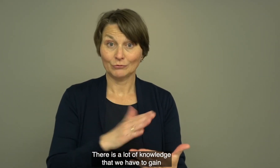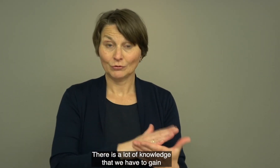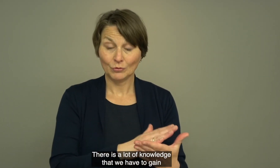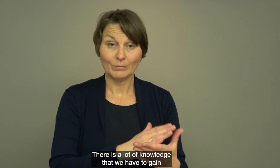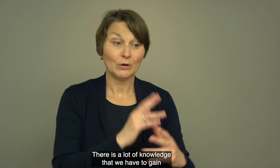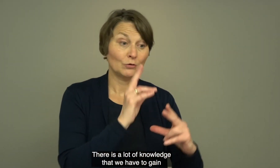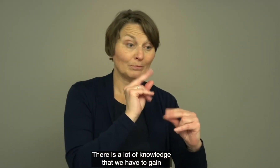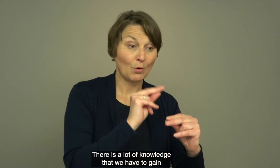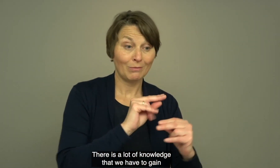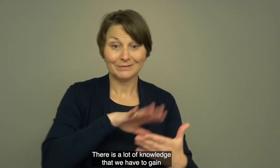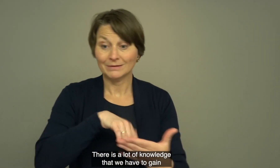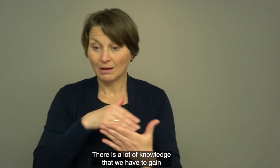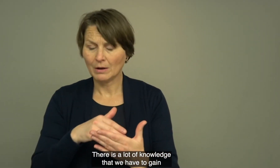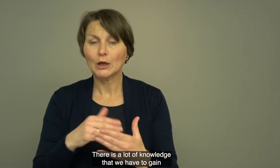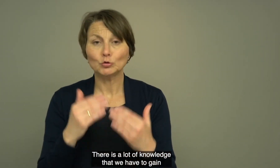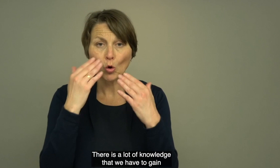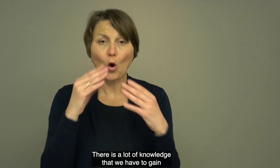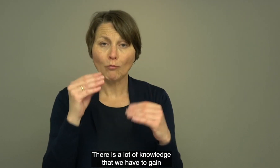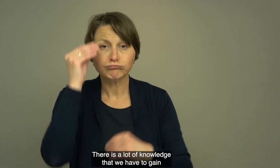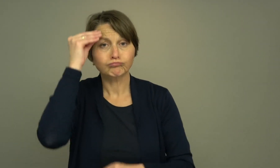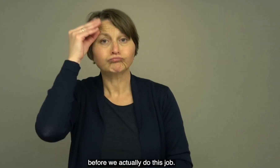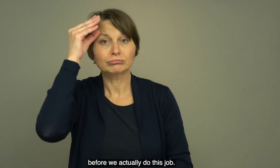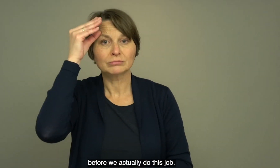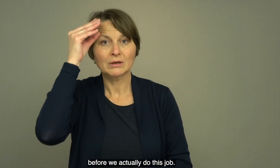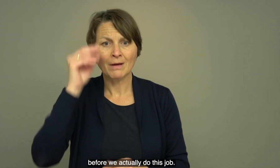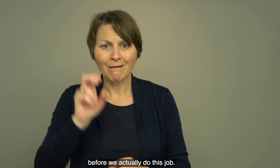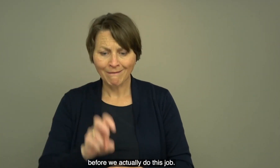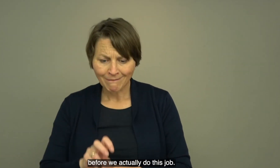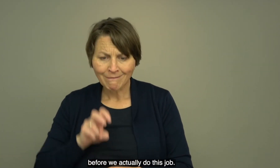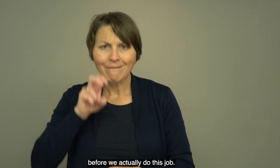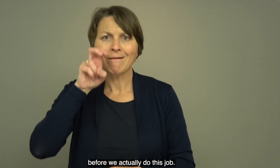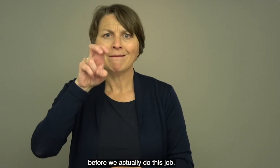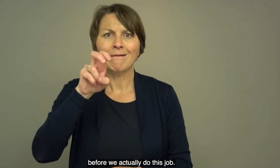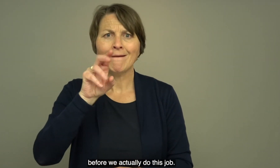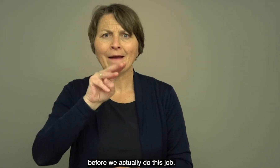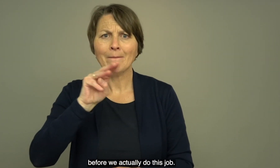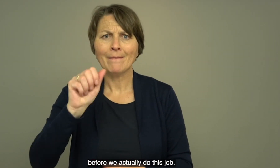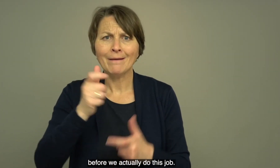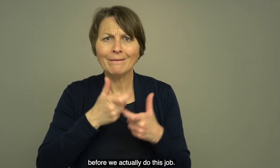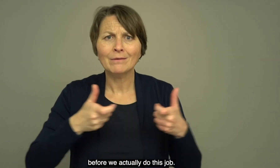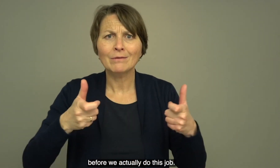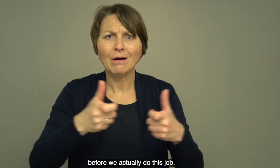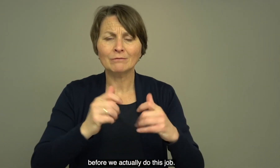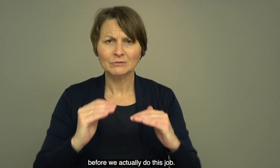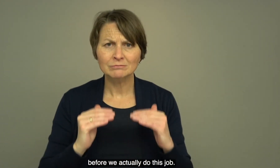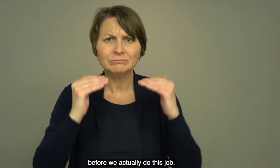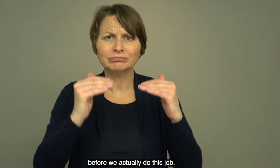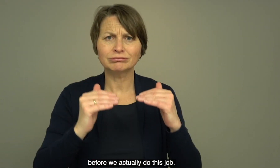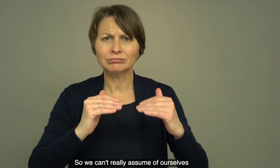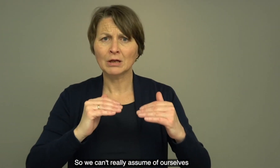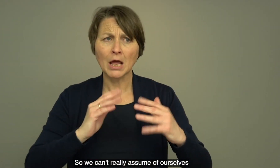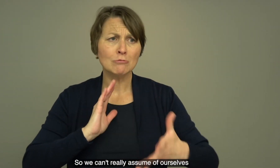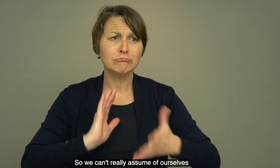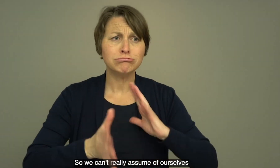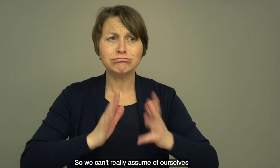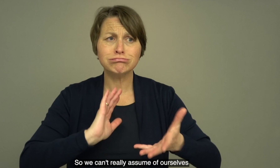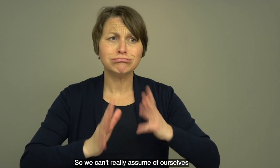of knowledge that we have to gain before we actually do this job. So we can't really assume